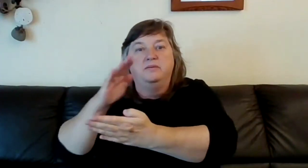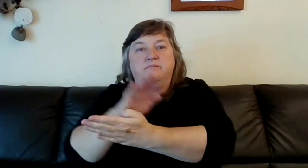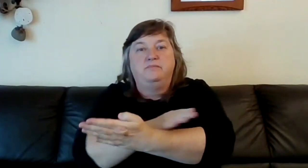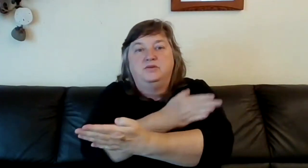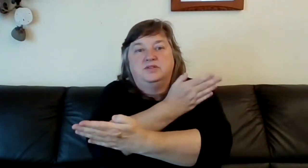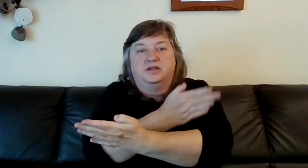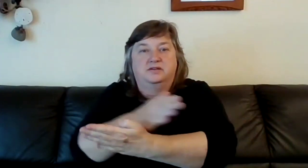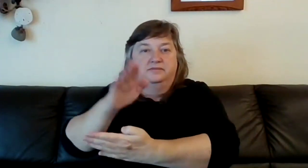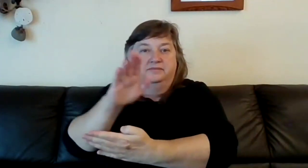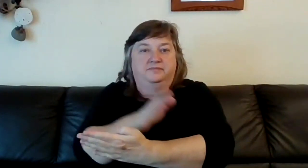music,